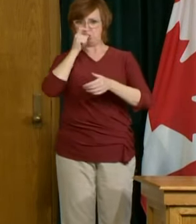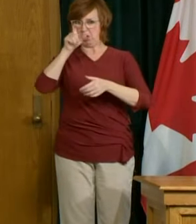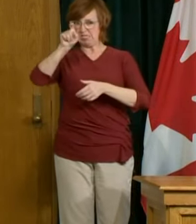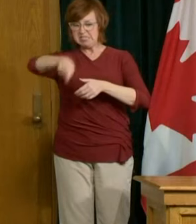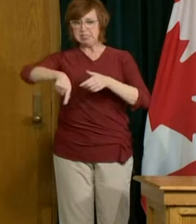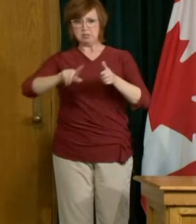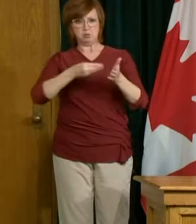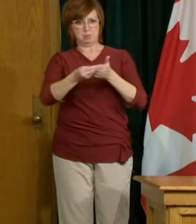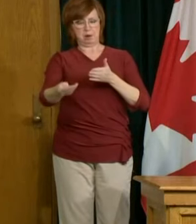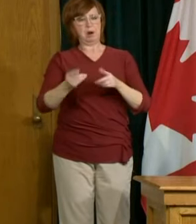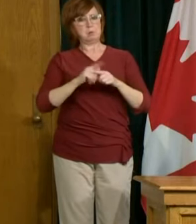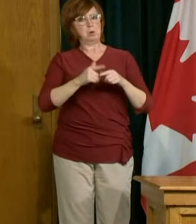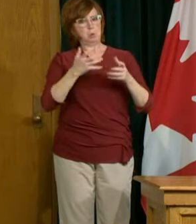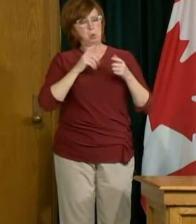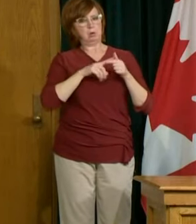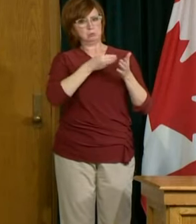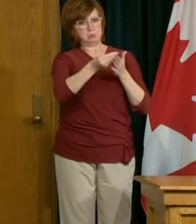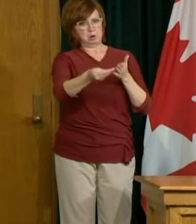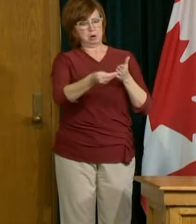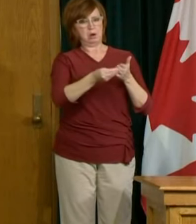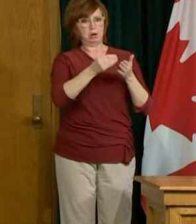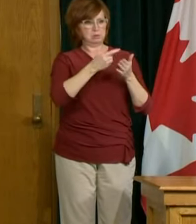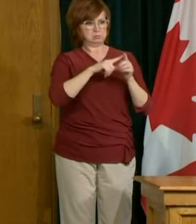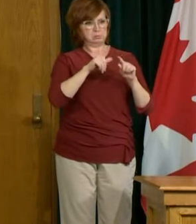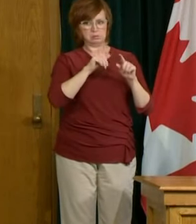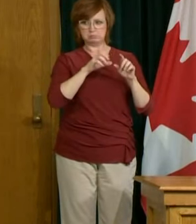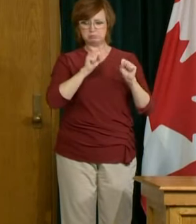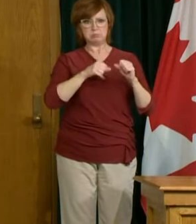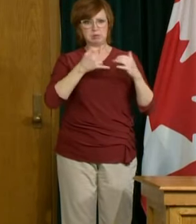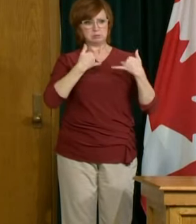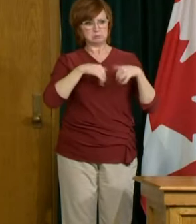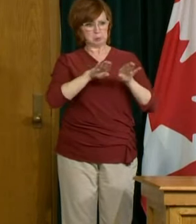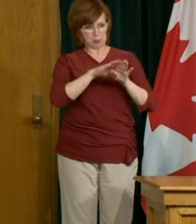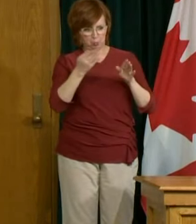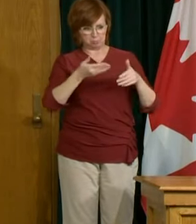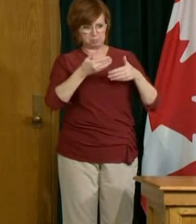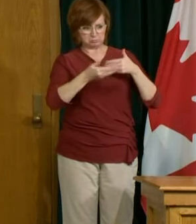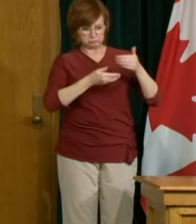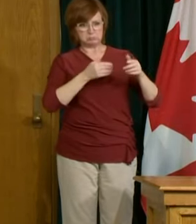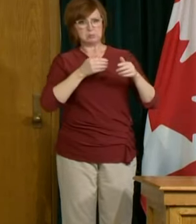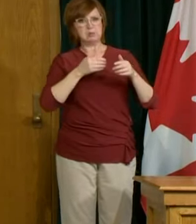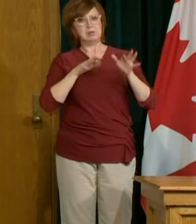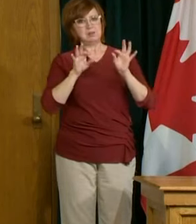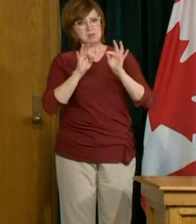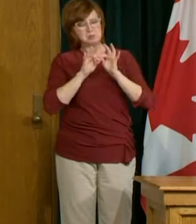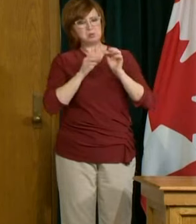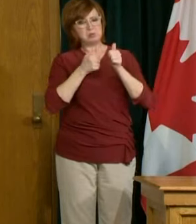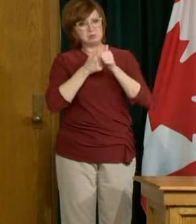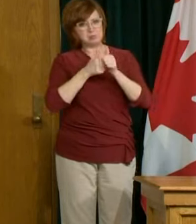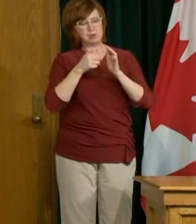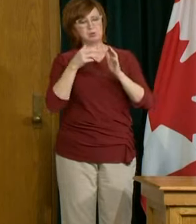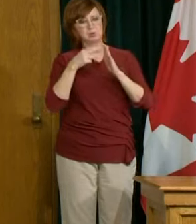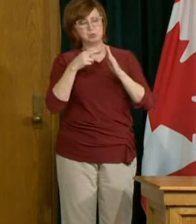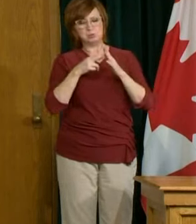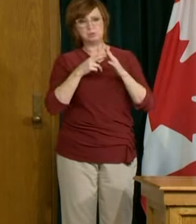other non-essential items in a way that maintains physical distancing. So for other activities, like for example voting,